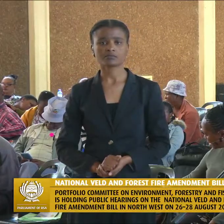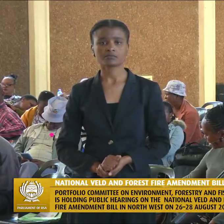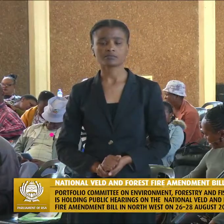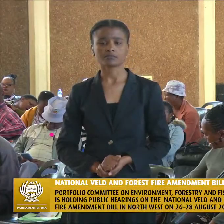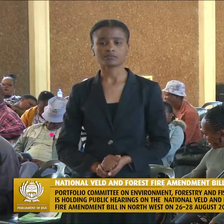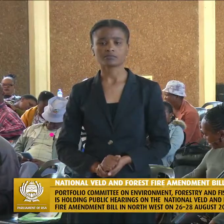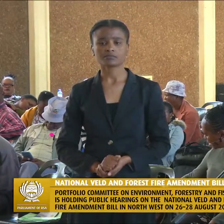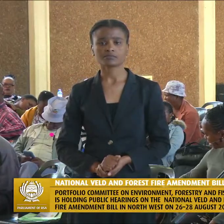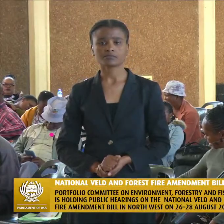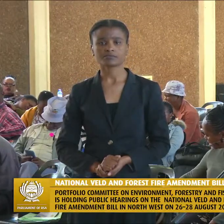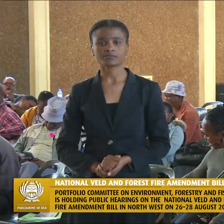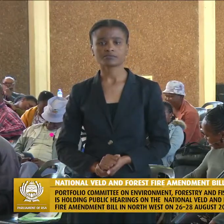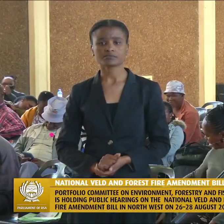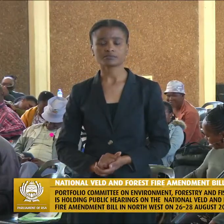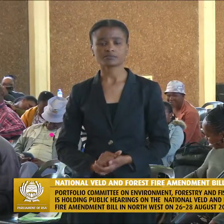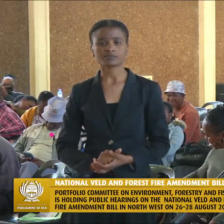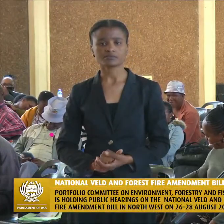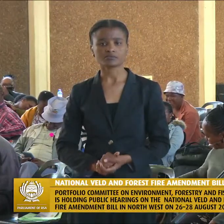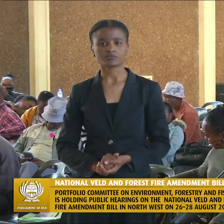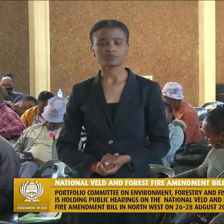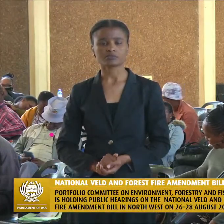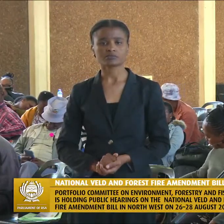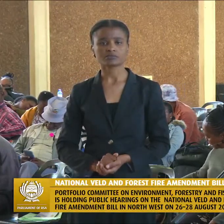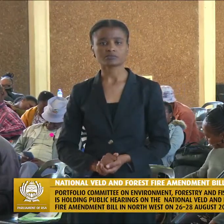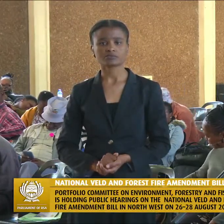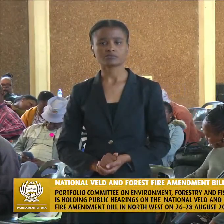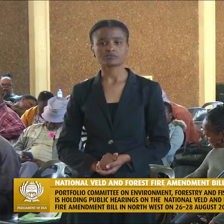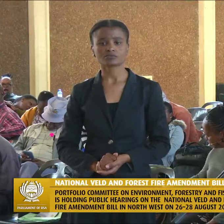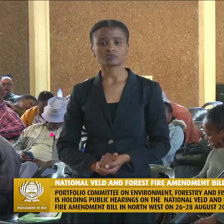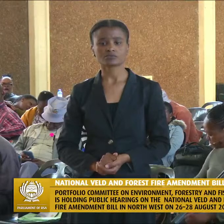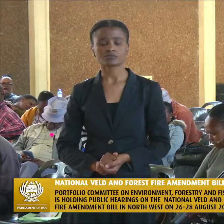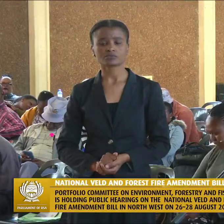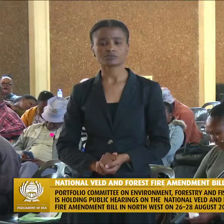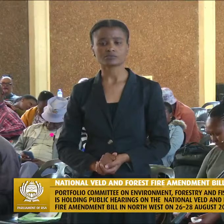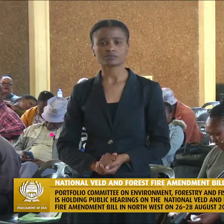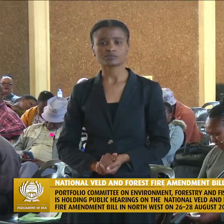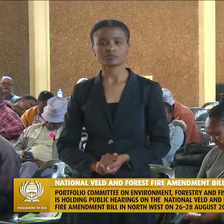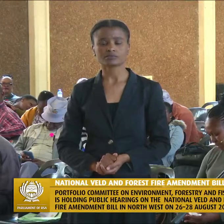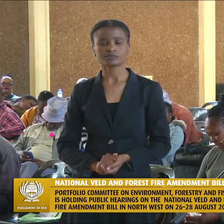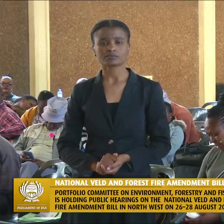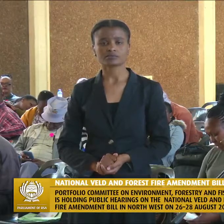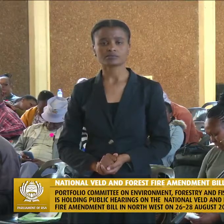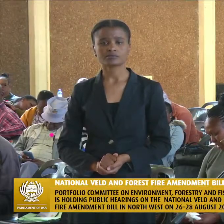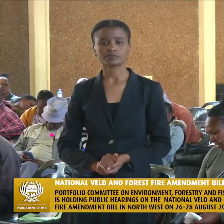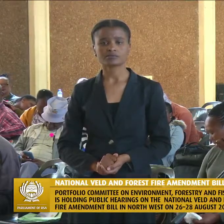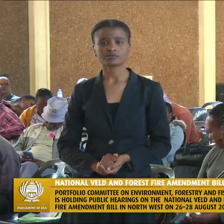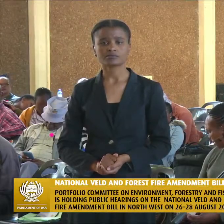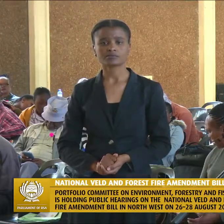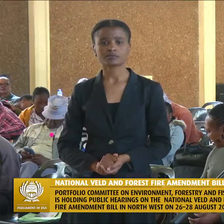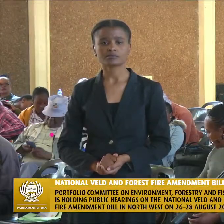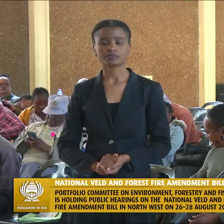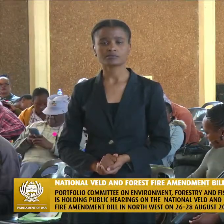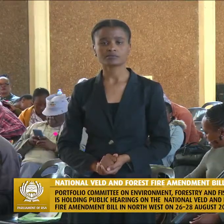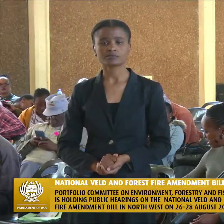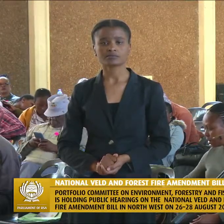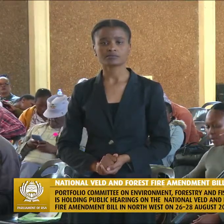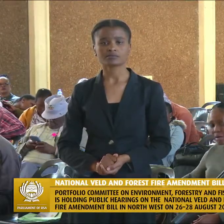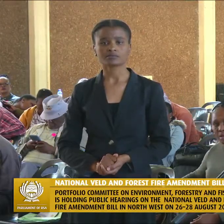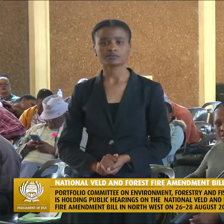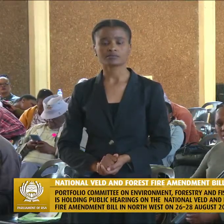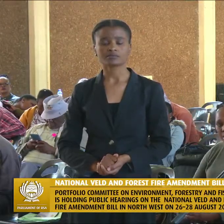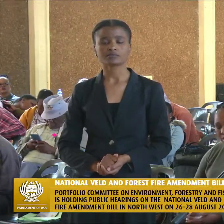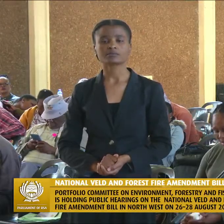attend time and time court sessions that will happen